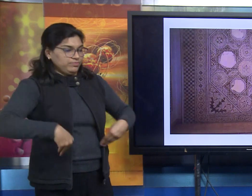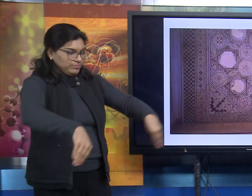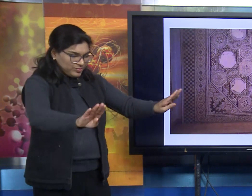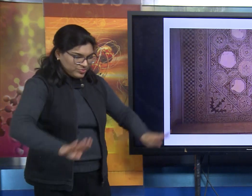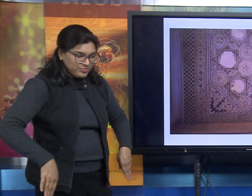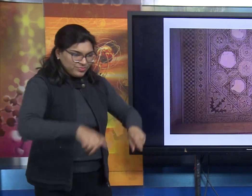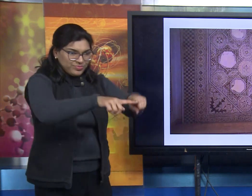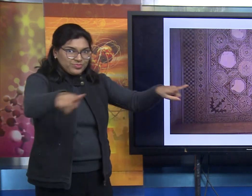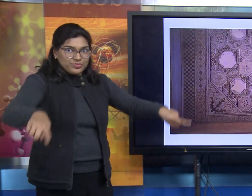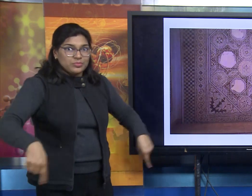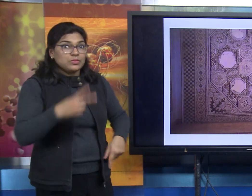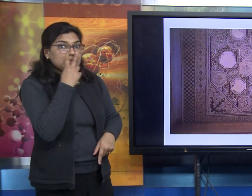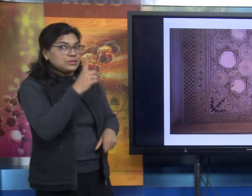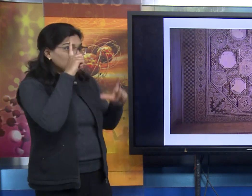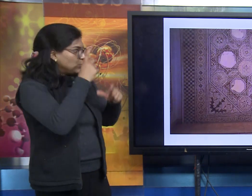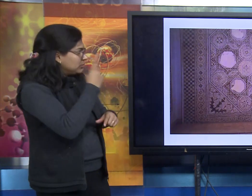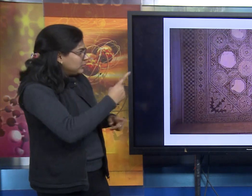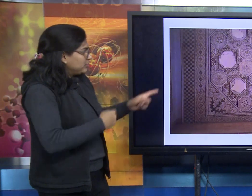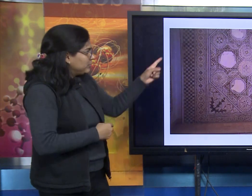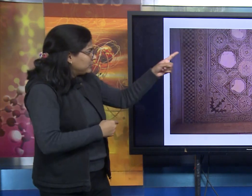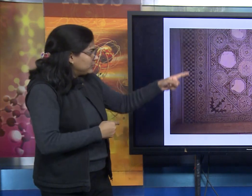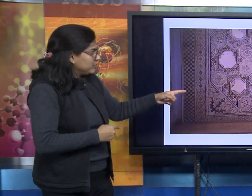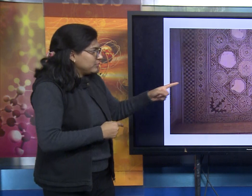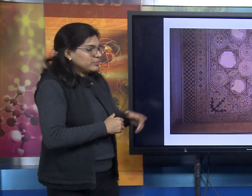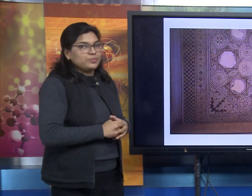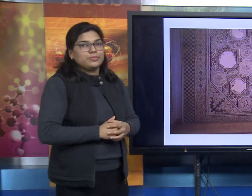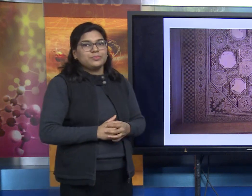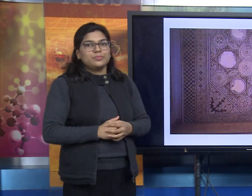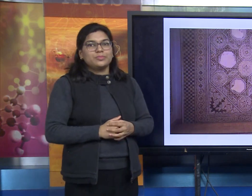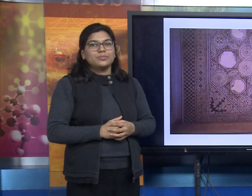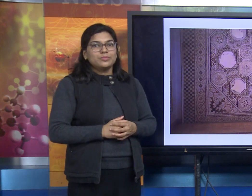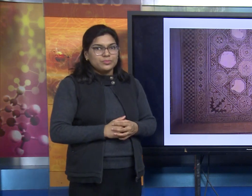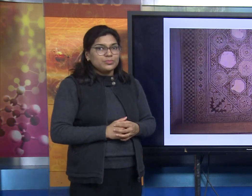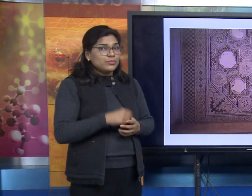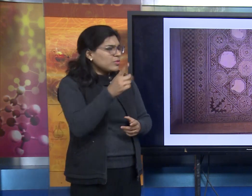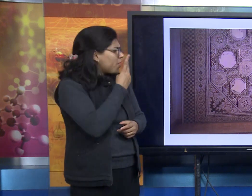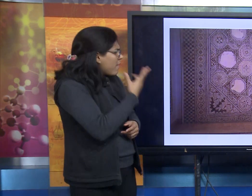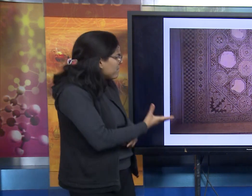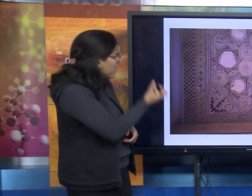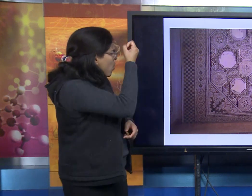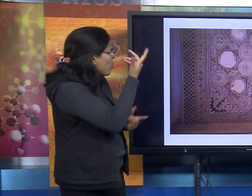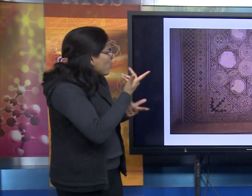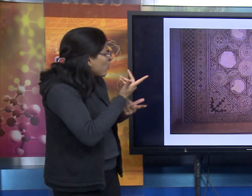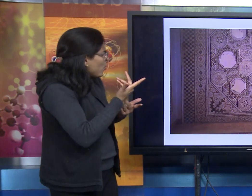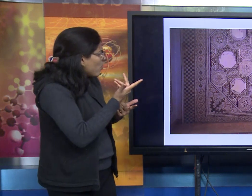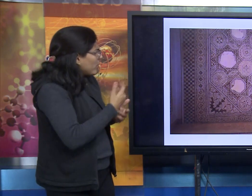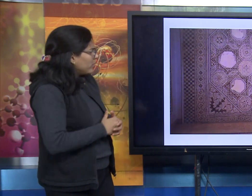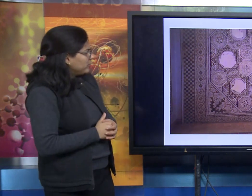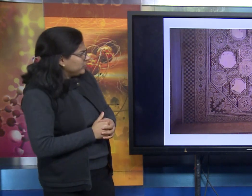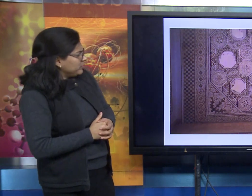Now this is another image of the mat, Kaleen, which is in our home. You have to find